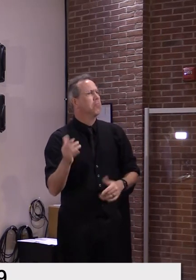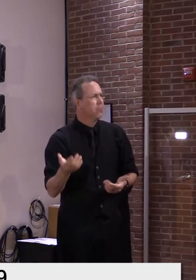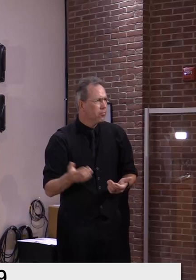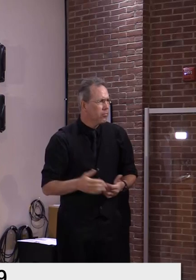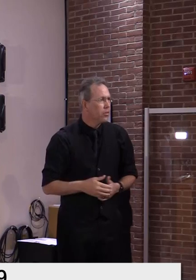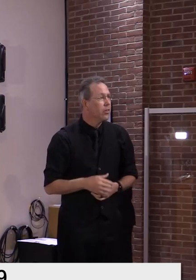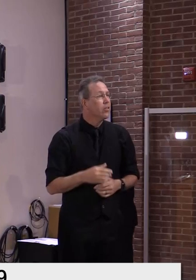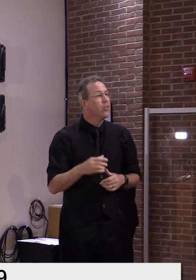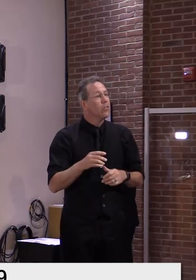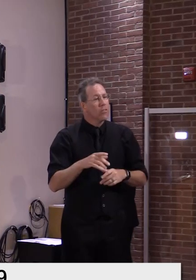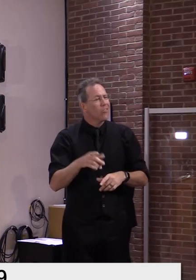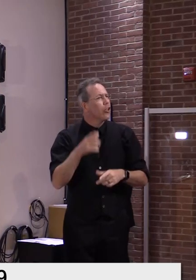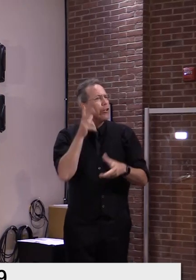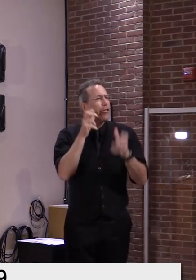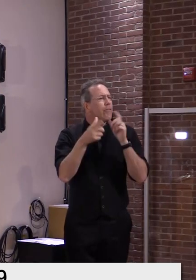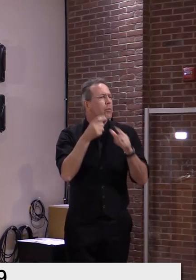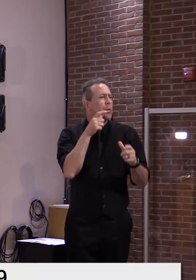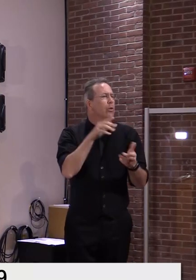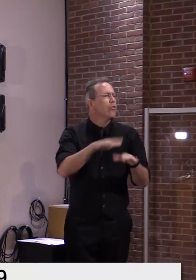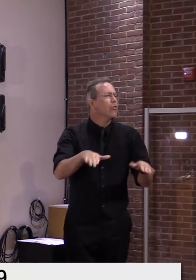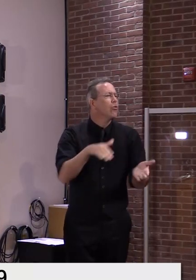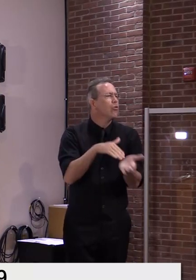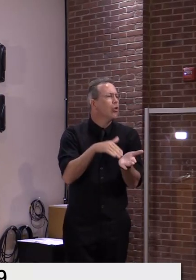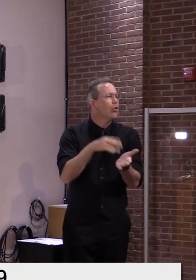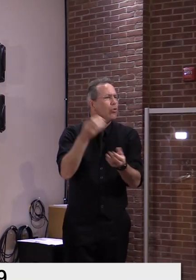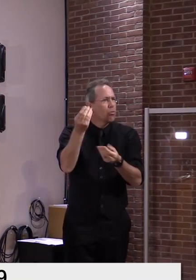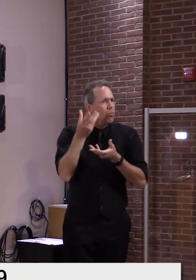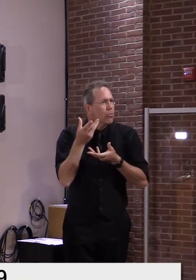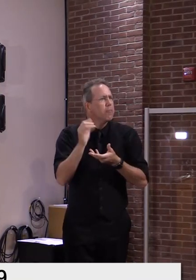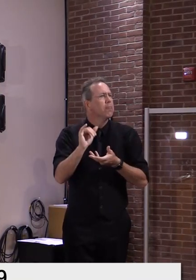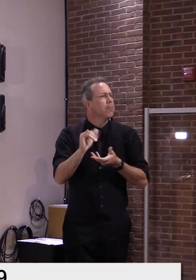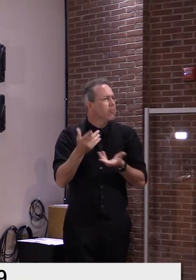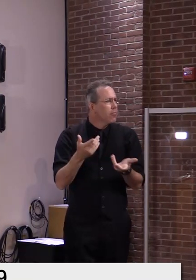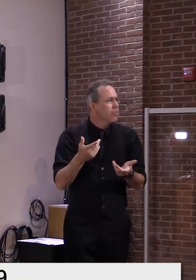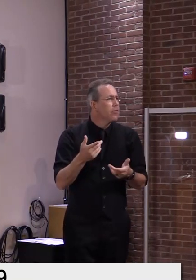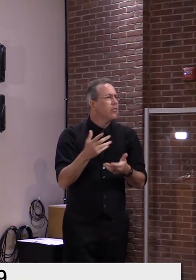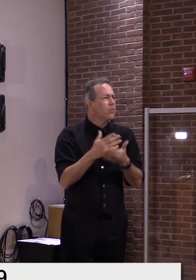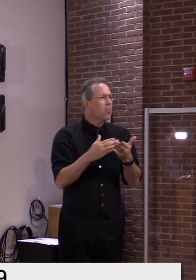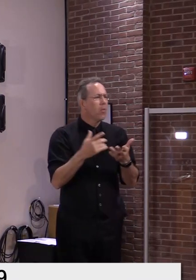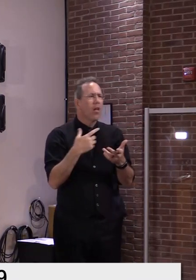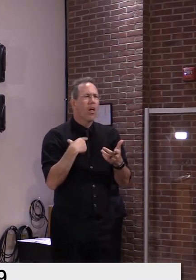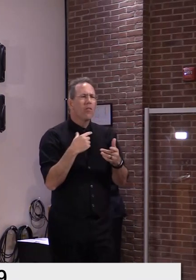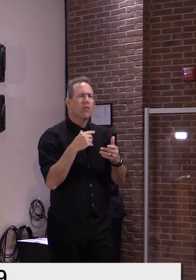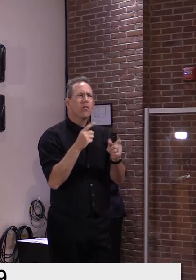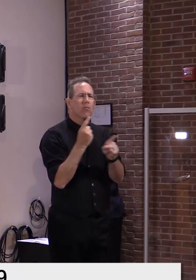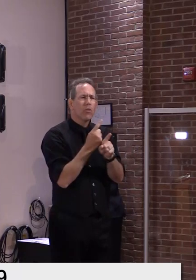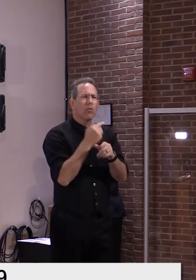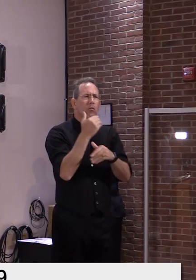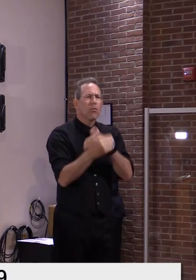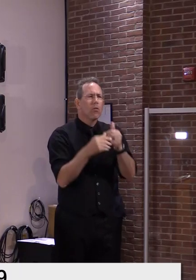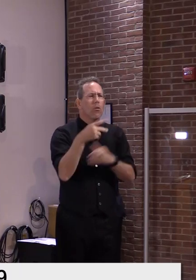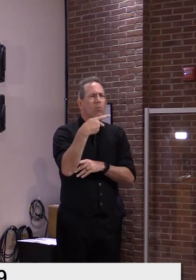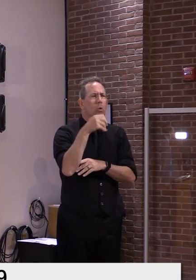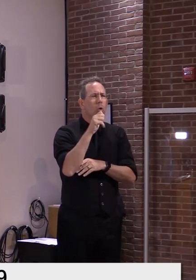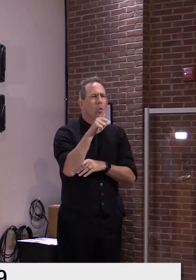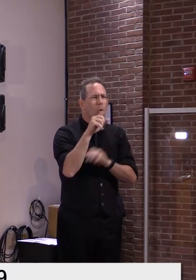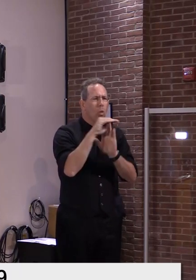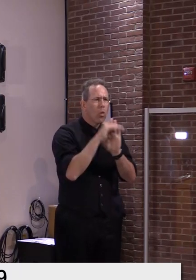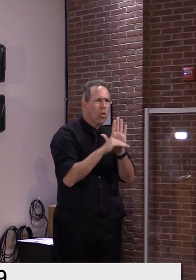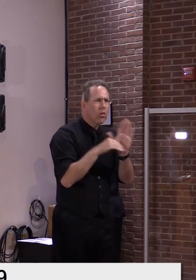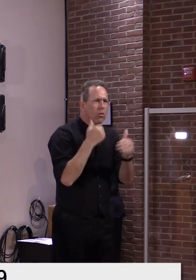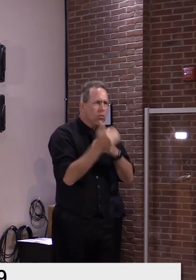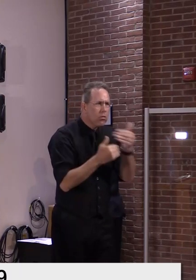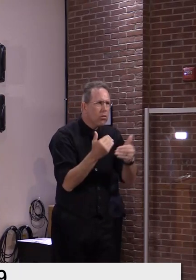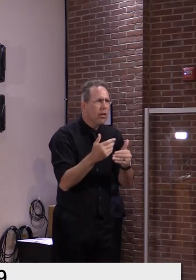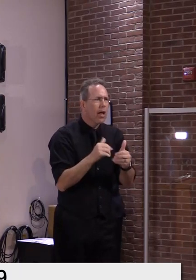colleges are all abiding by some protocols to make sure that athletes don't return to a previous